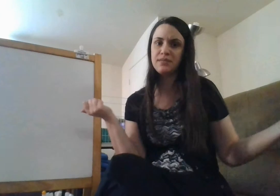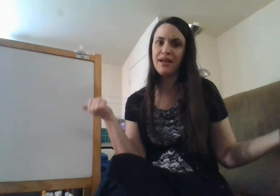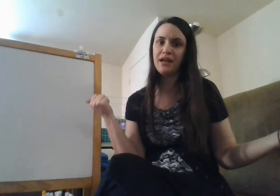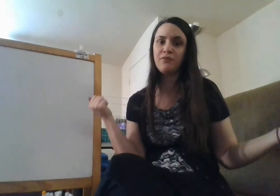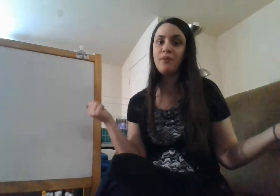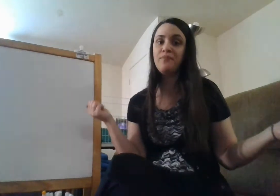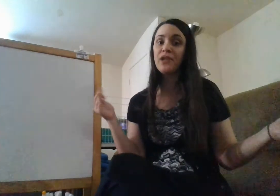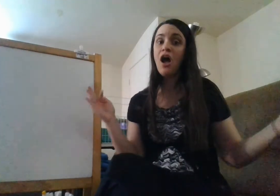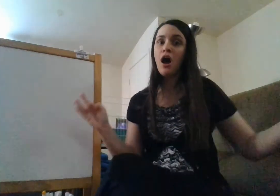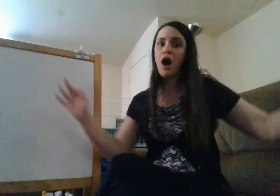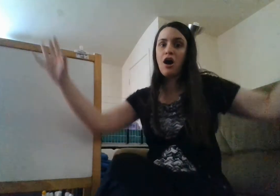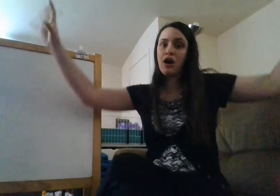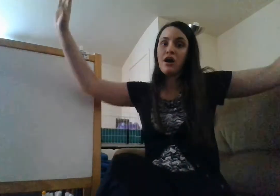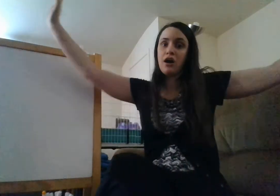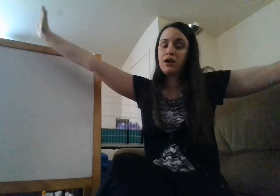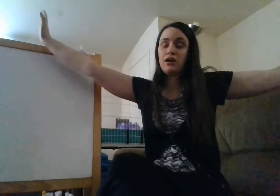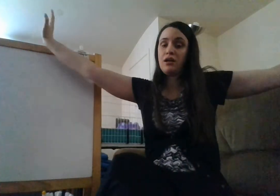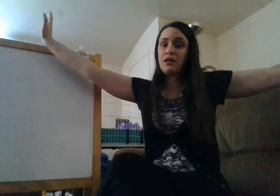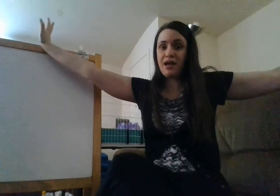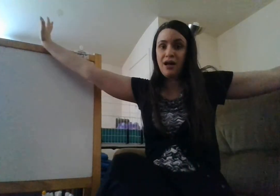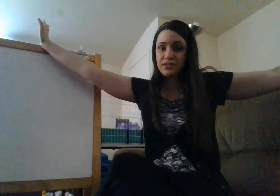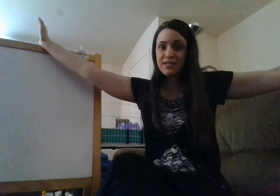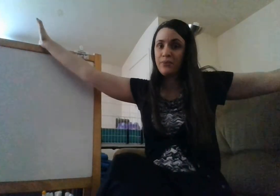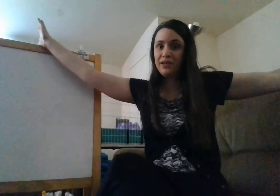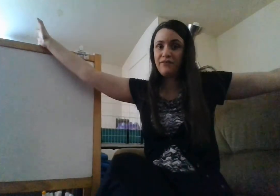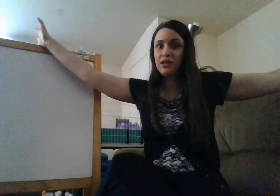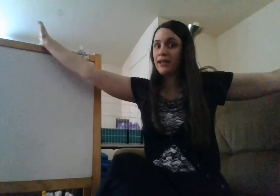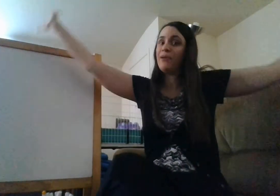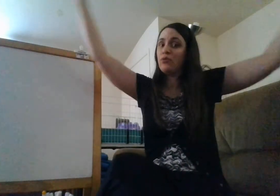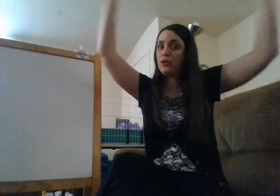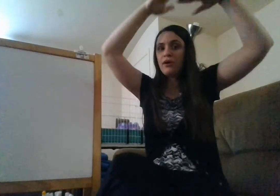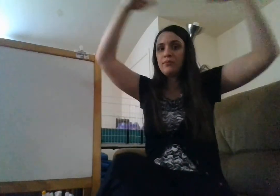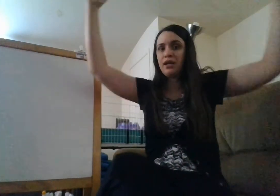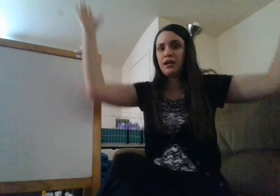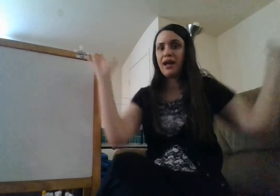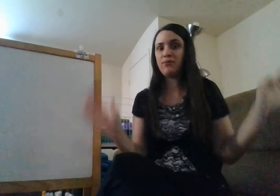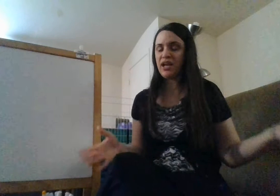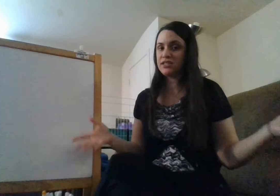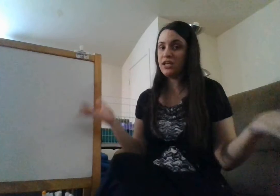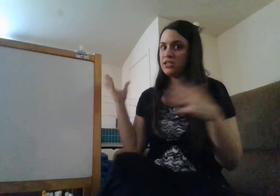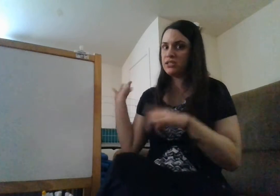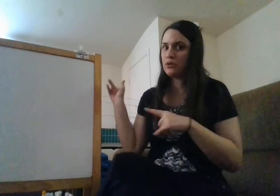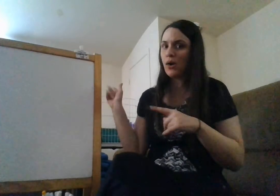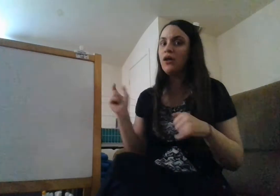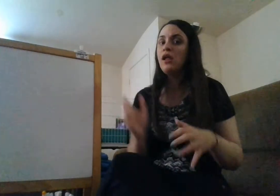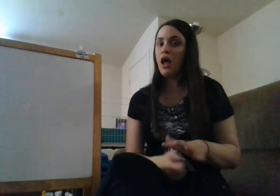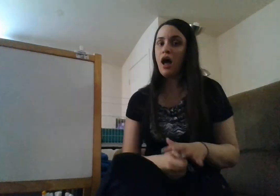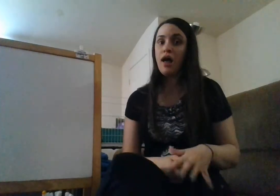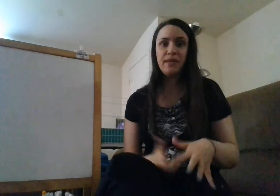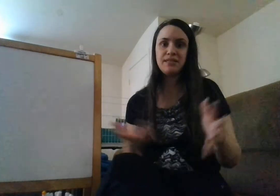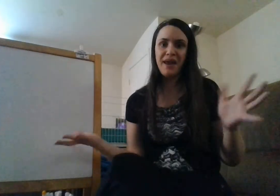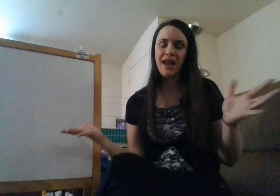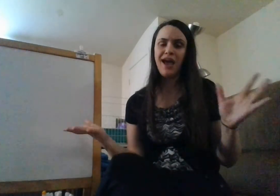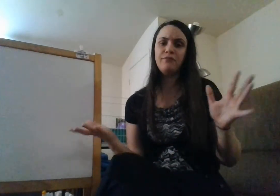made out of wood. Our houses that we live in, like my whole apartment, again, we can't see because it's on the wall, is made out of